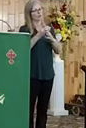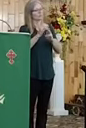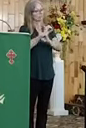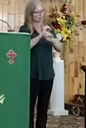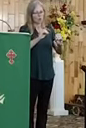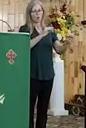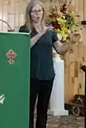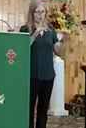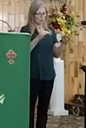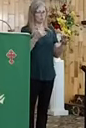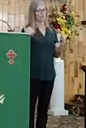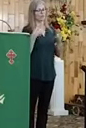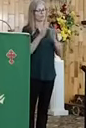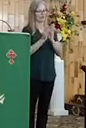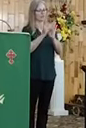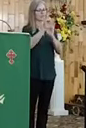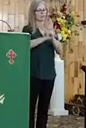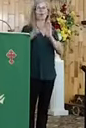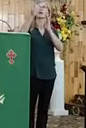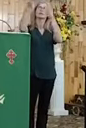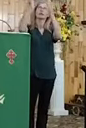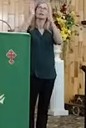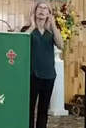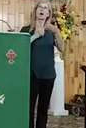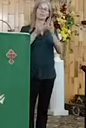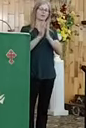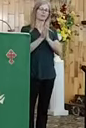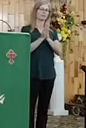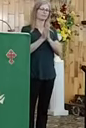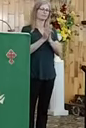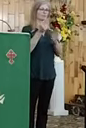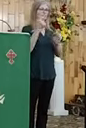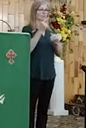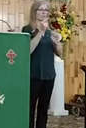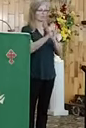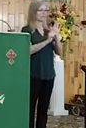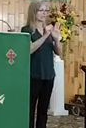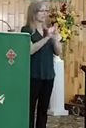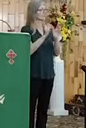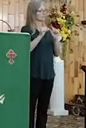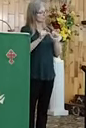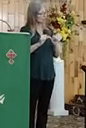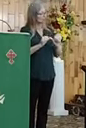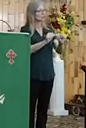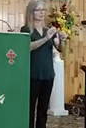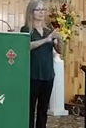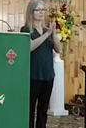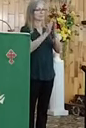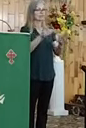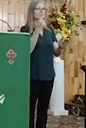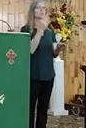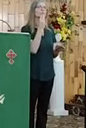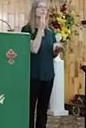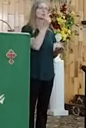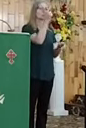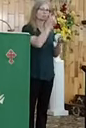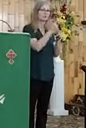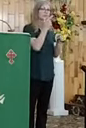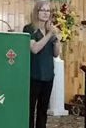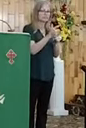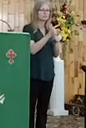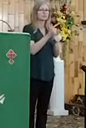us pray to the Lord. Lord, hear our prayer. For a time of enduring peace for our Jewish brothers and sisters in